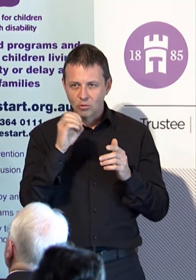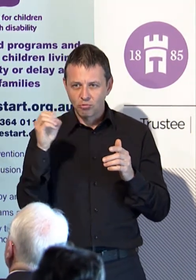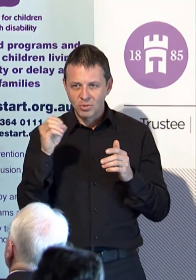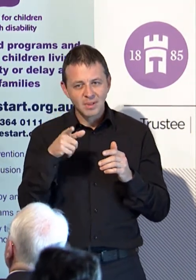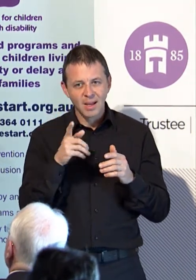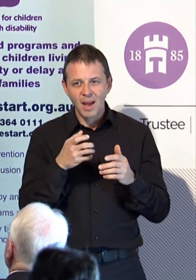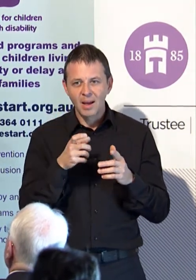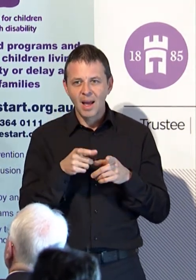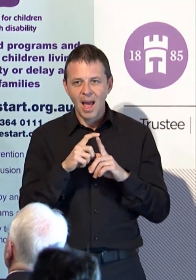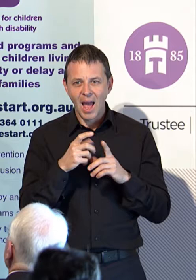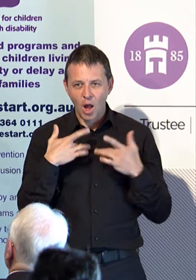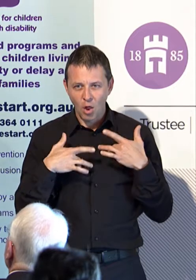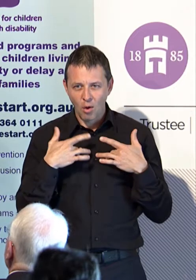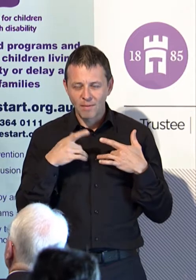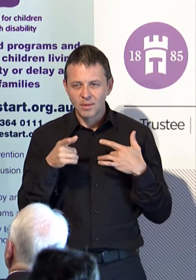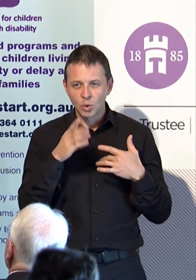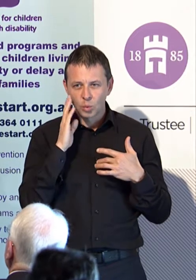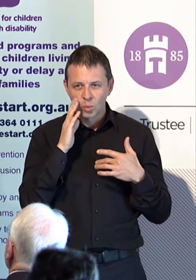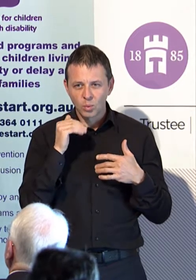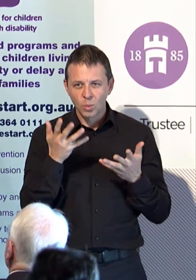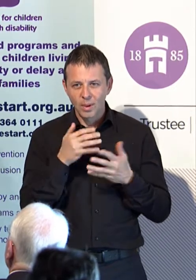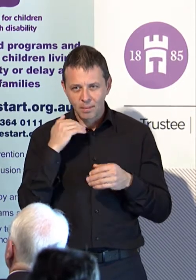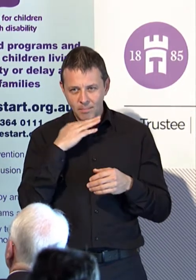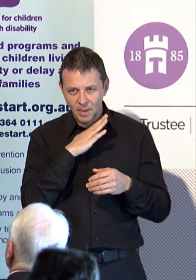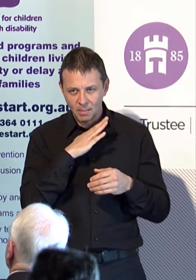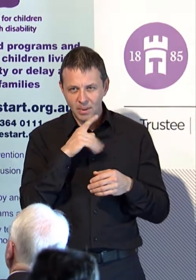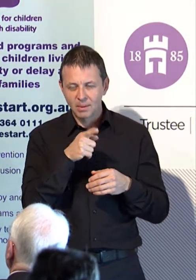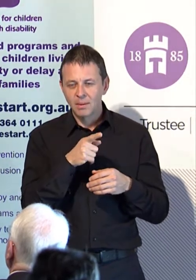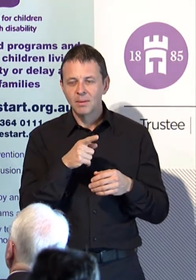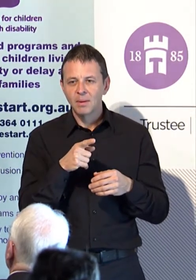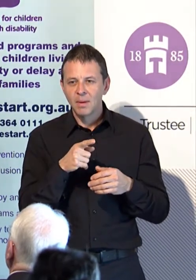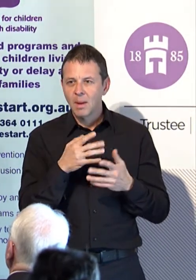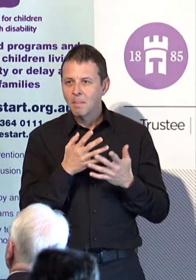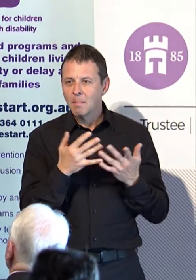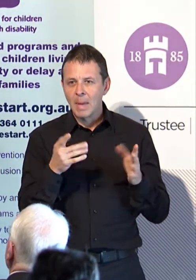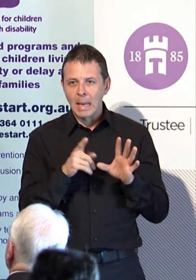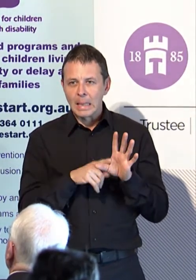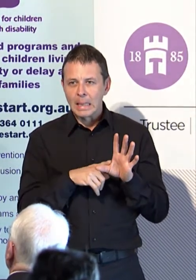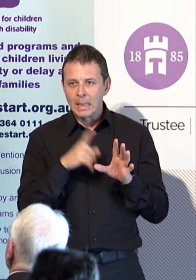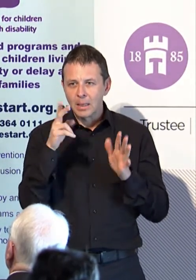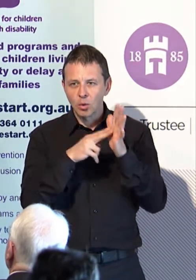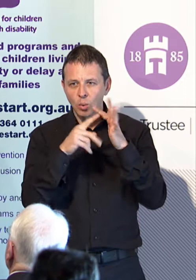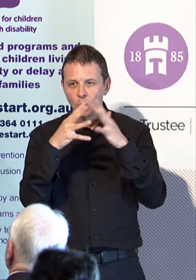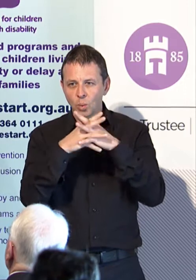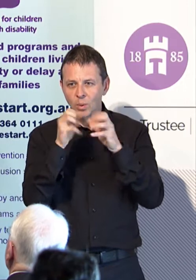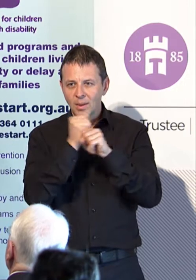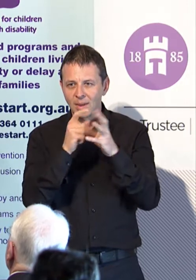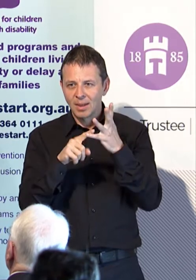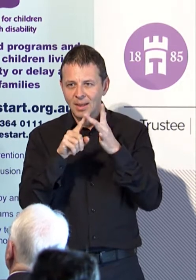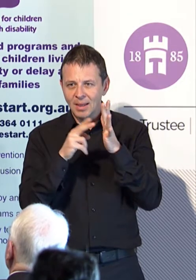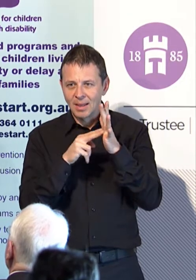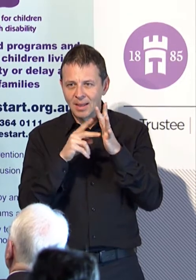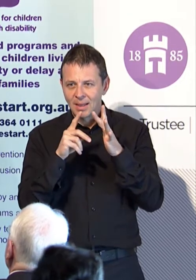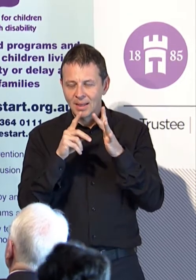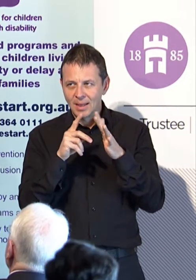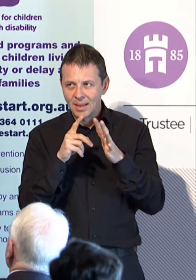tough life. He went to school in Melbourne, spent many, many years of his life in New Guinea, was a successful businessman at